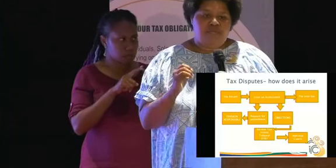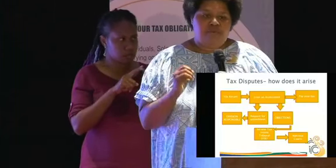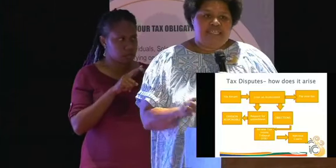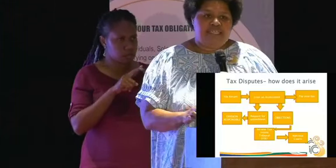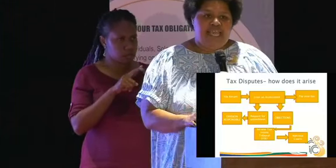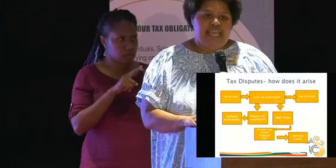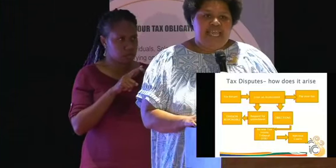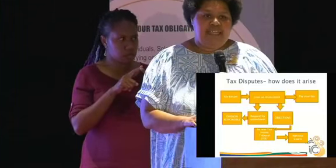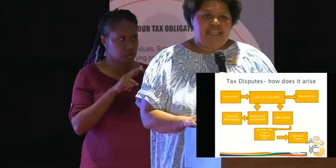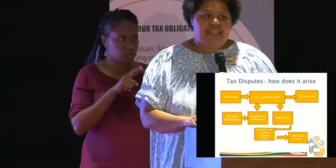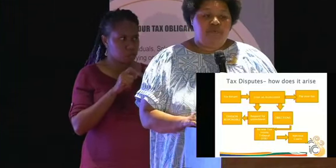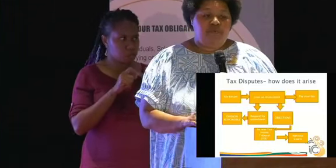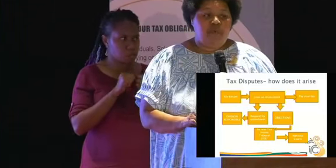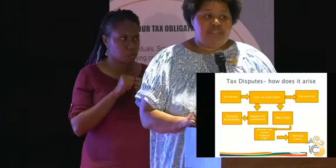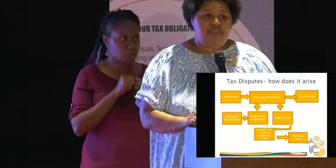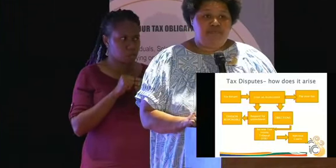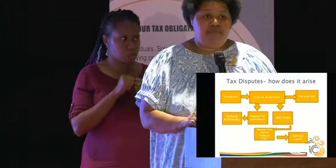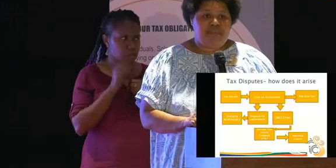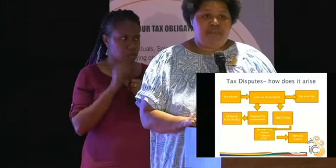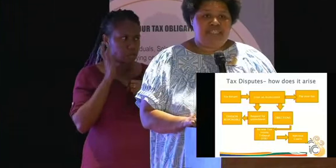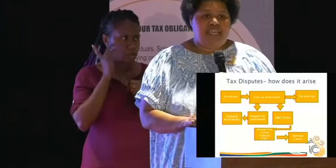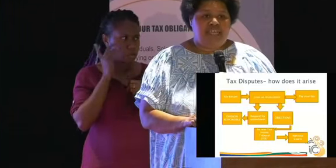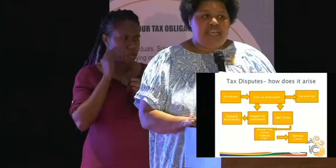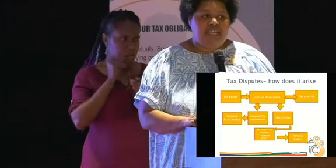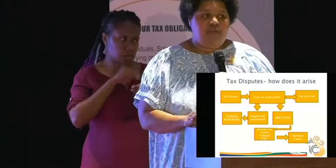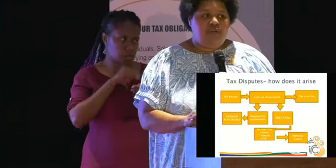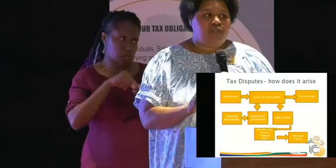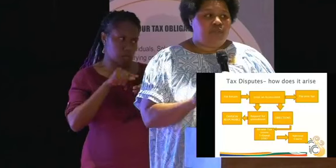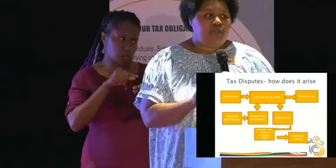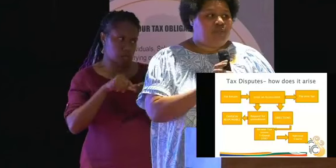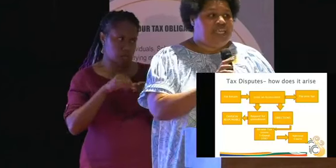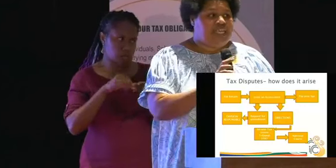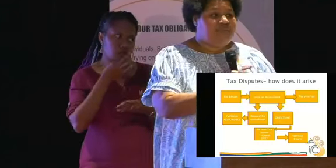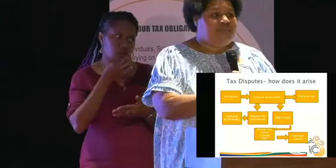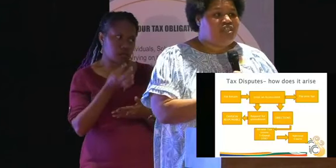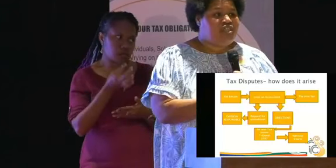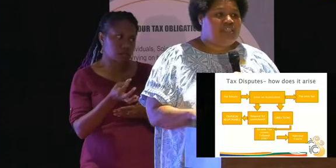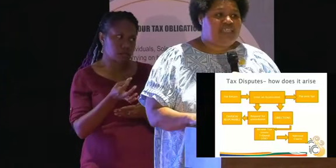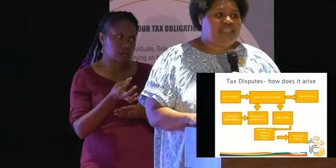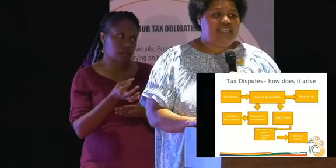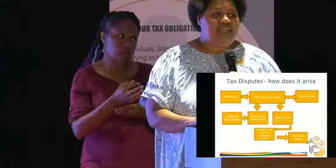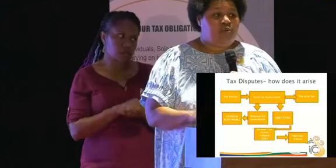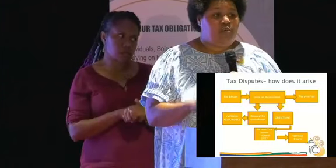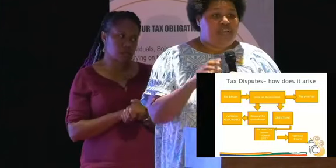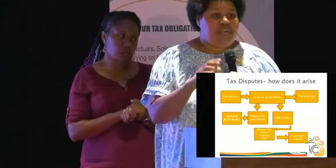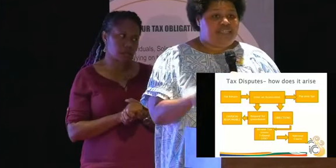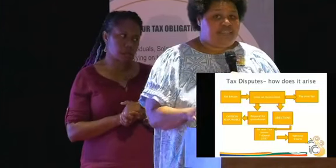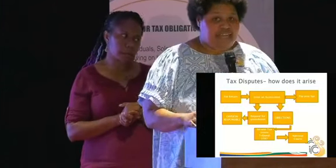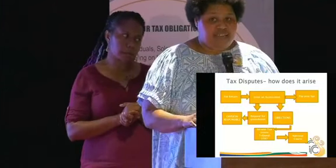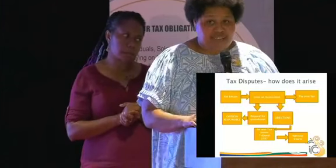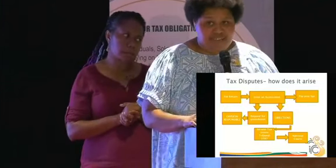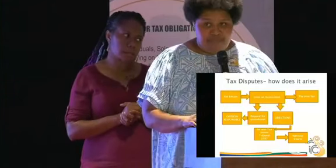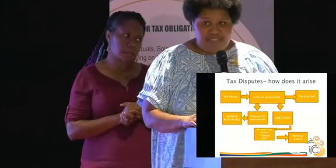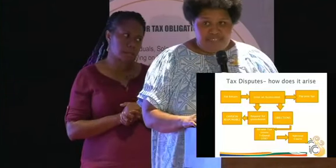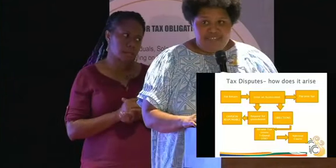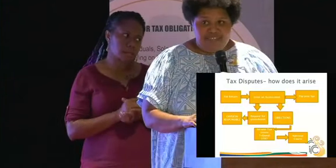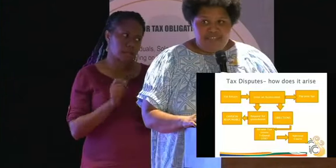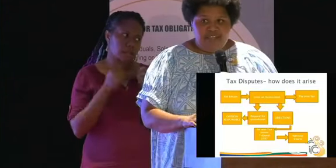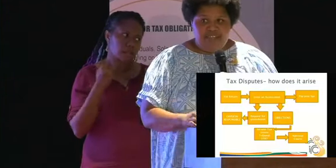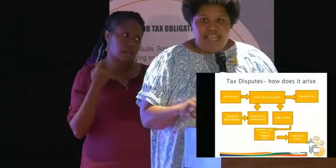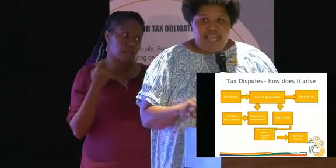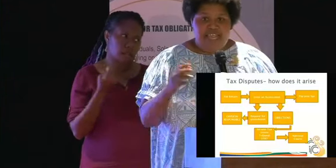you write a request for amendment, it goes to the divisions that raise that